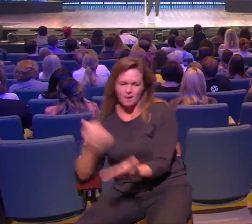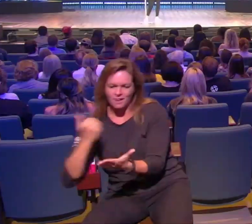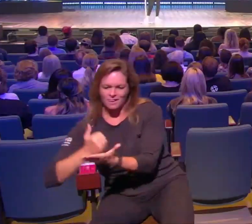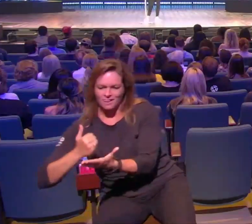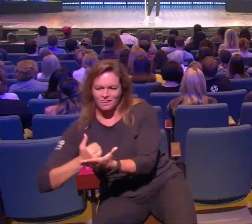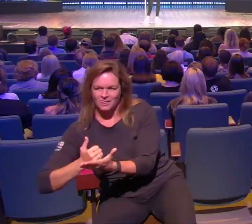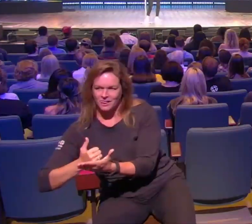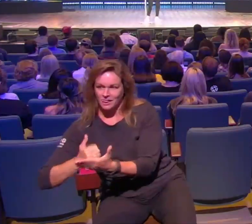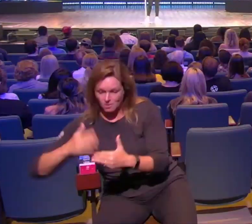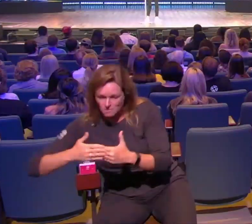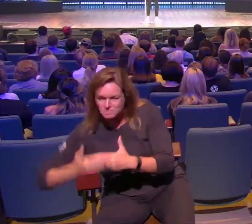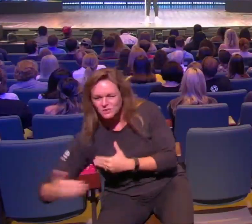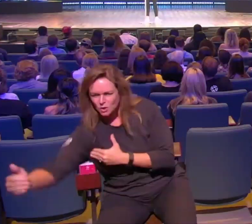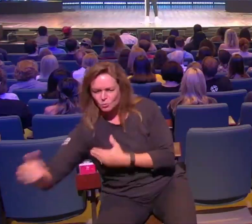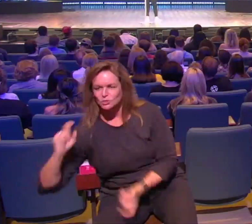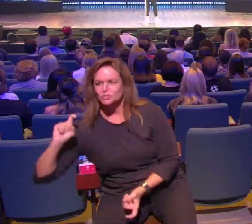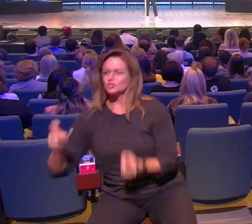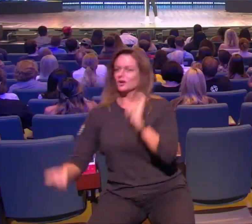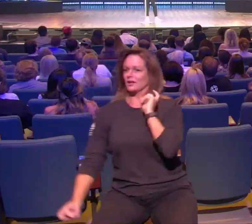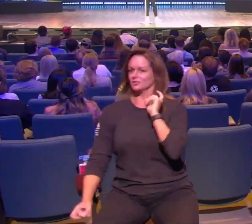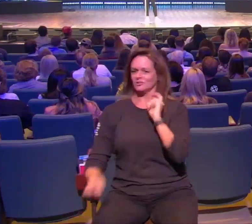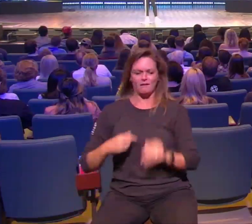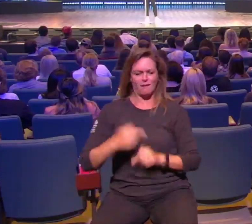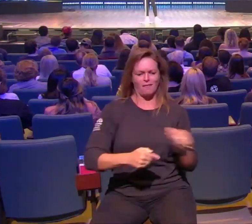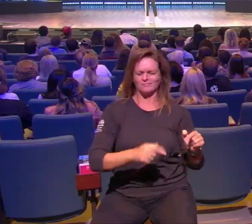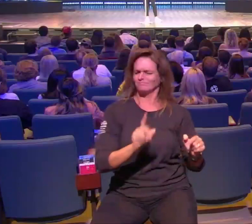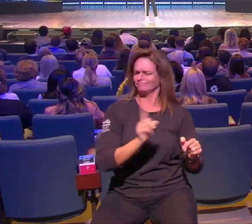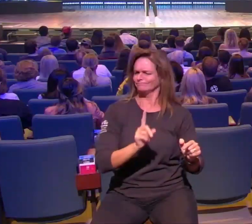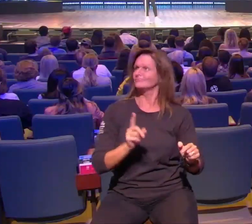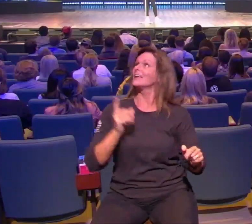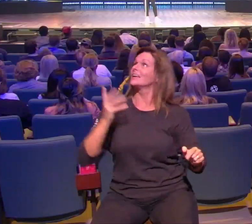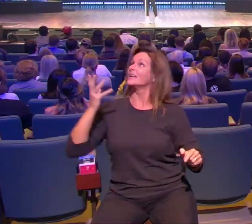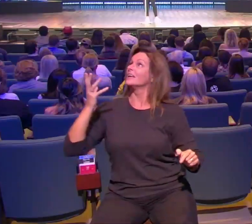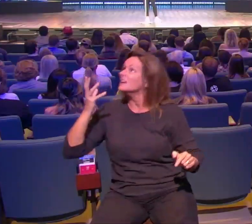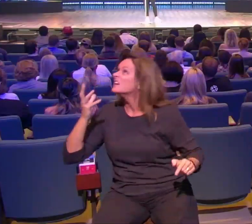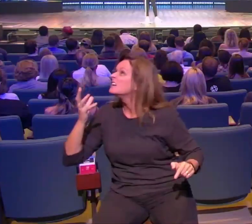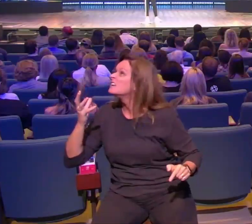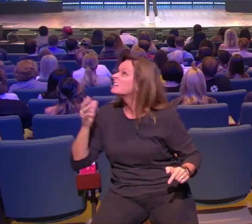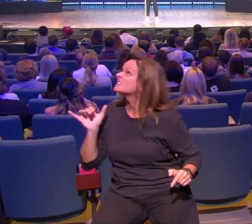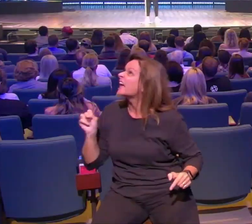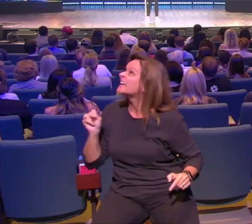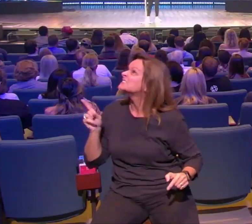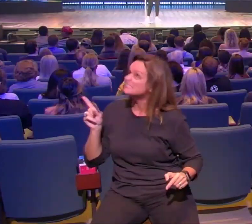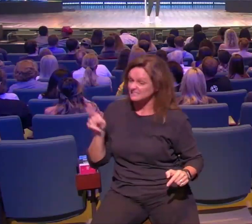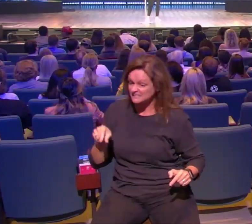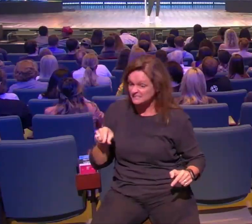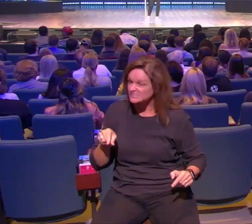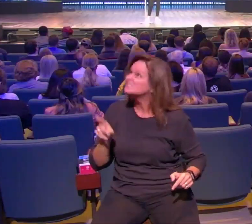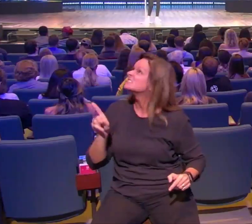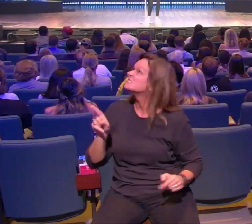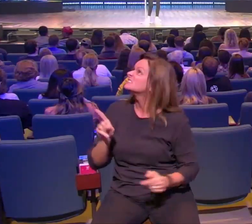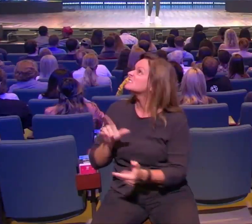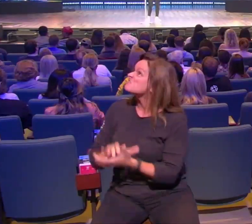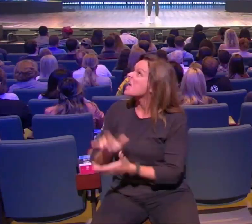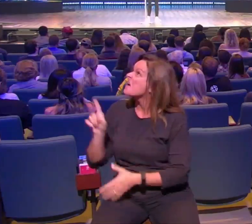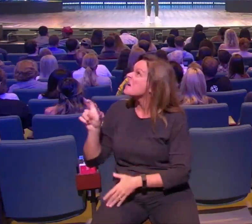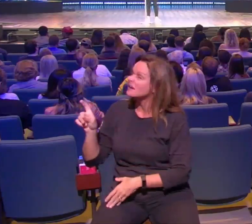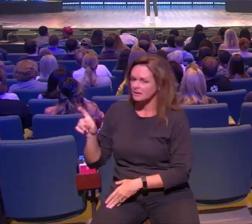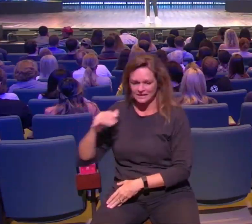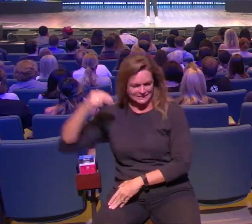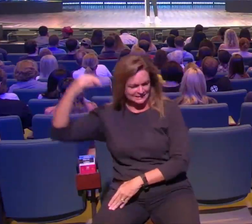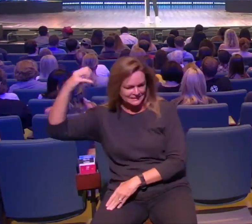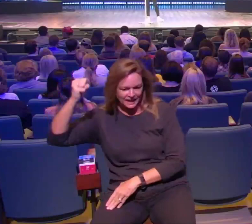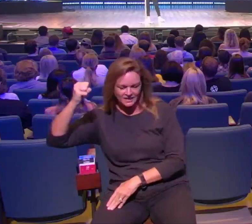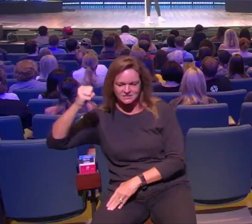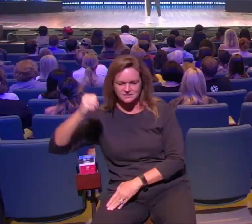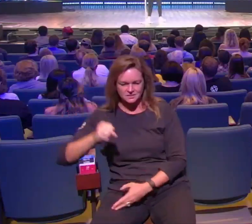other weekend service at Christ Fellowship. But I really believe that God has a kairos moment,